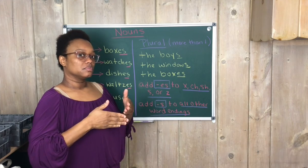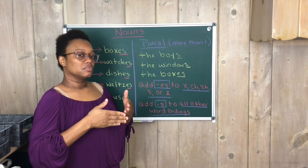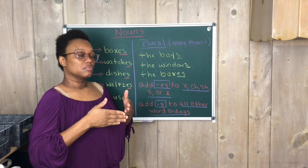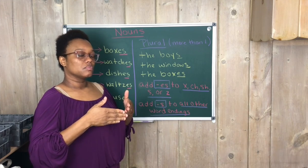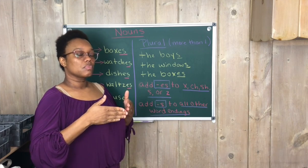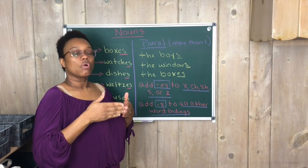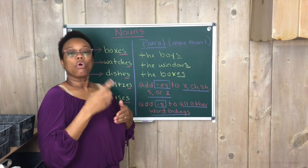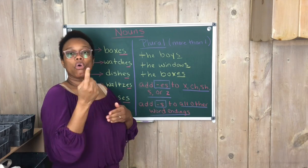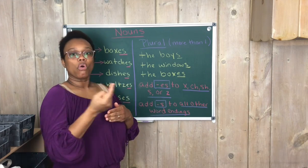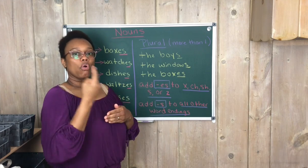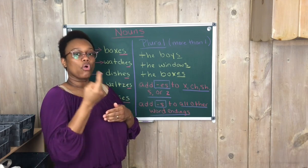then you add an S.